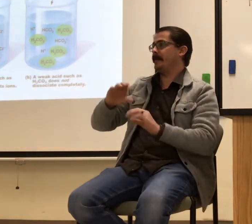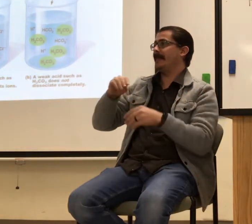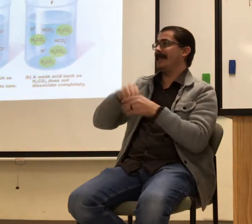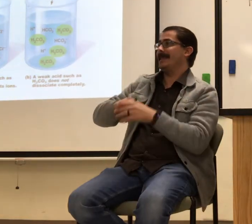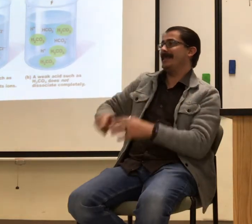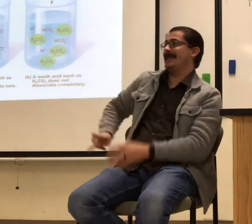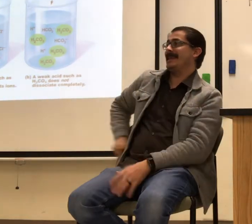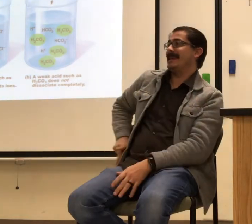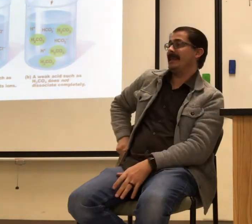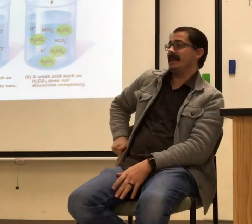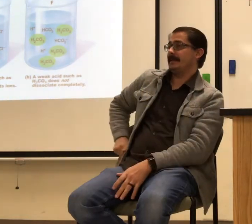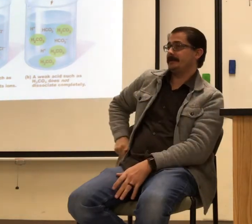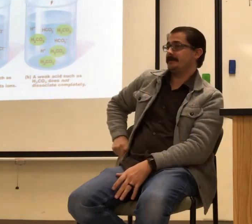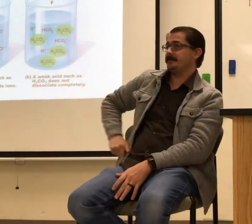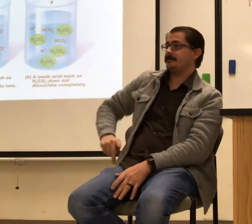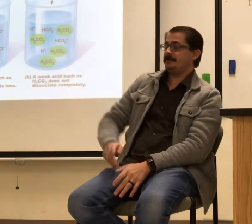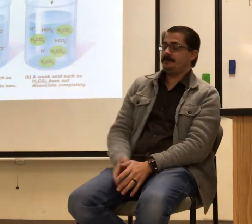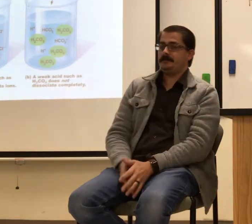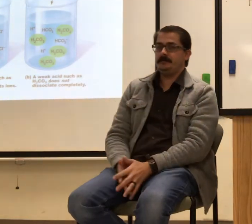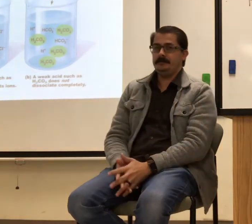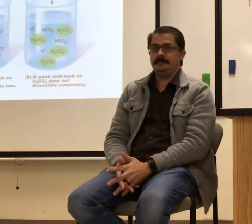kidney,